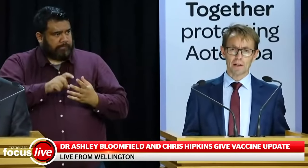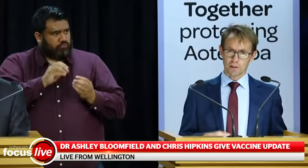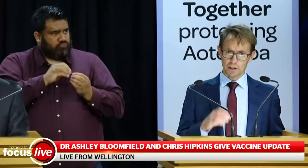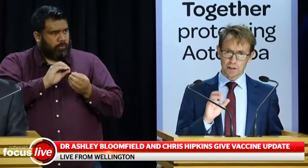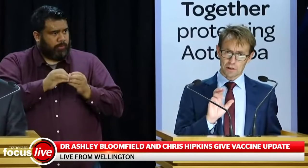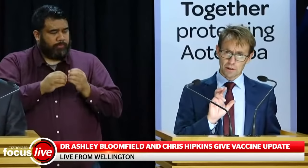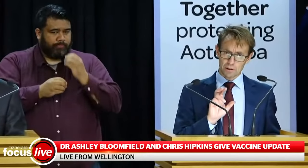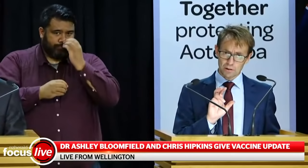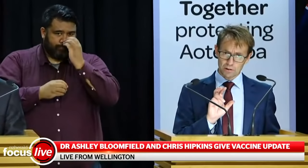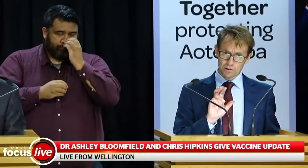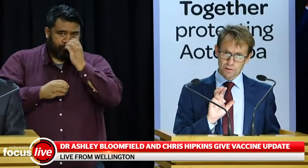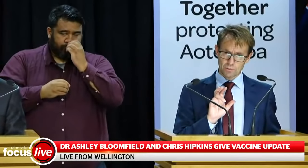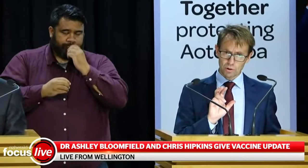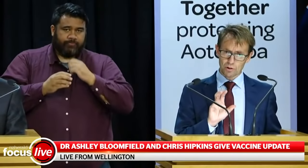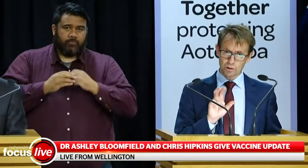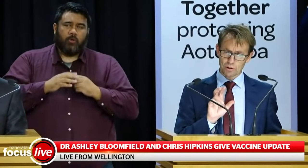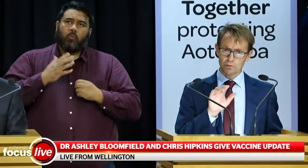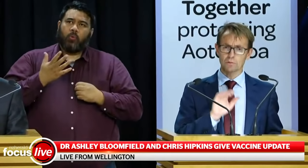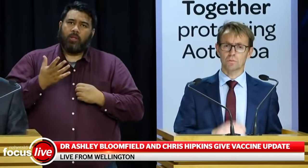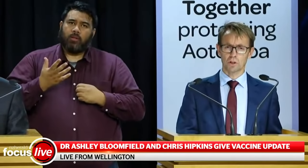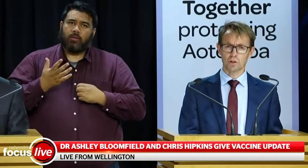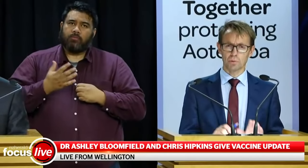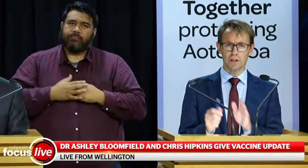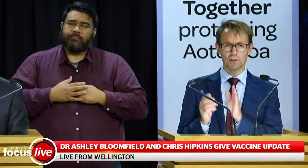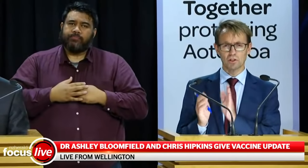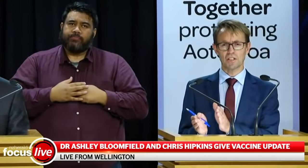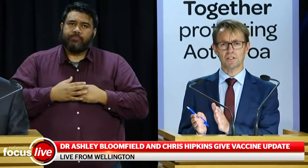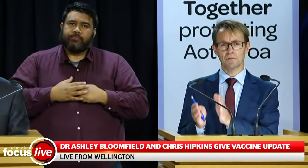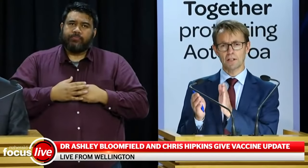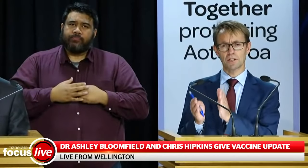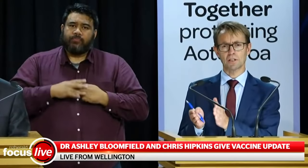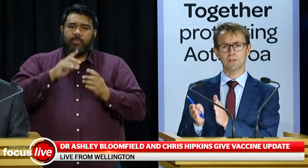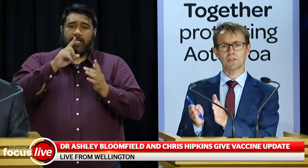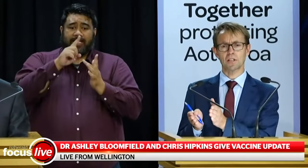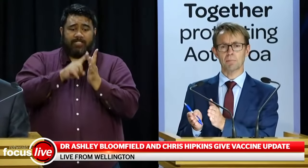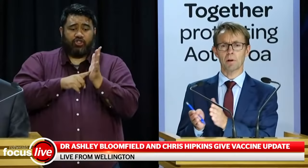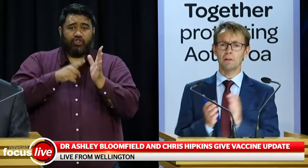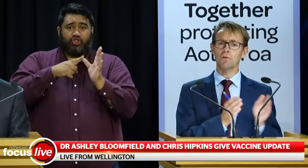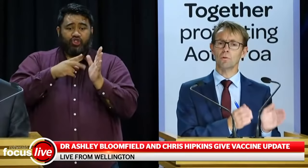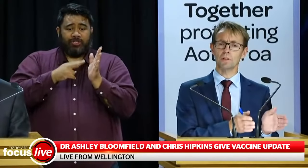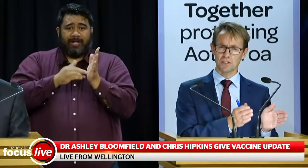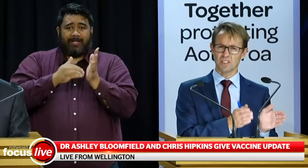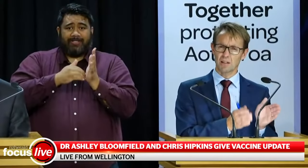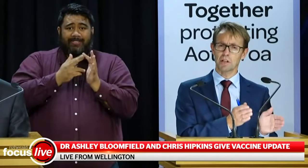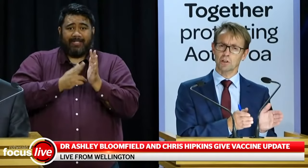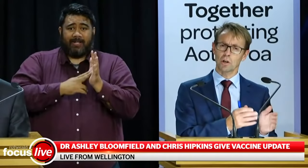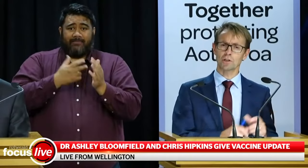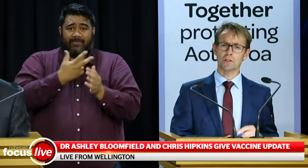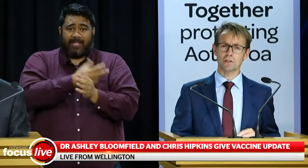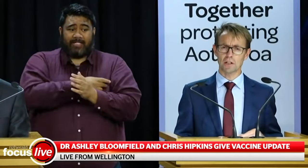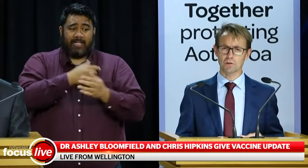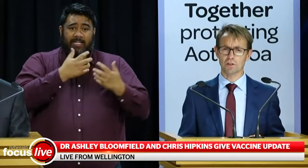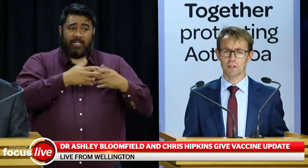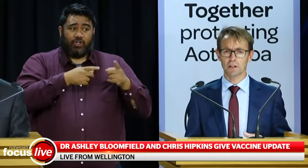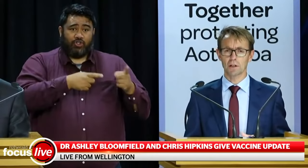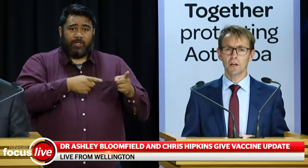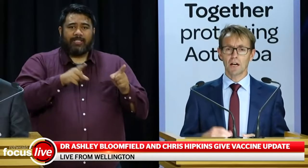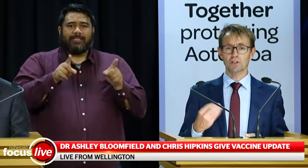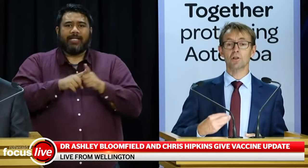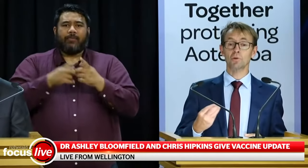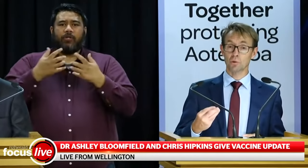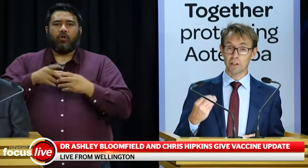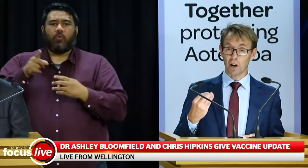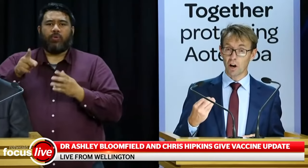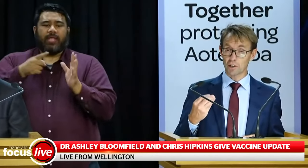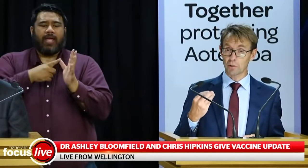know about it. Again, what I should point out is the Janssen vaccine is the same platform, it's the same technology as the AstraZeneca,